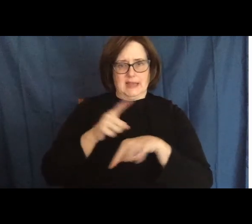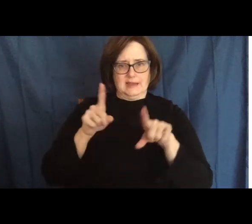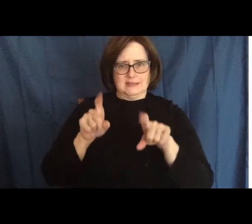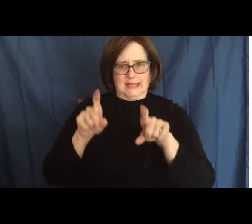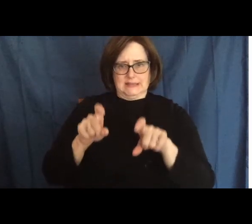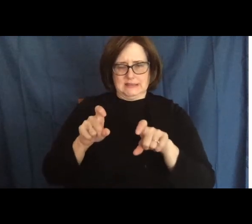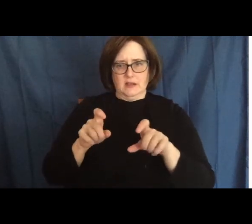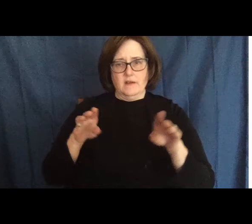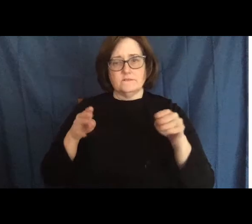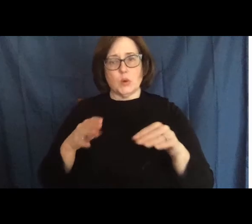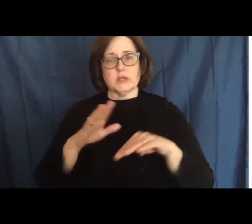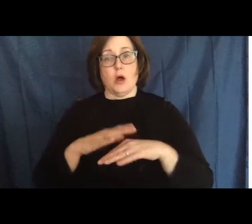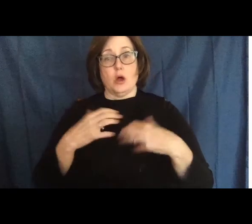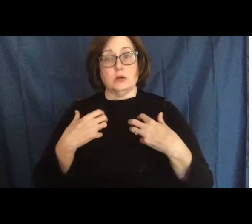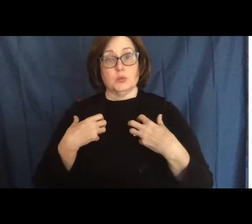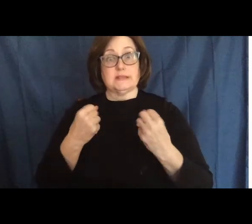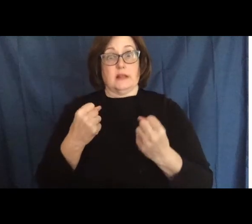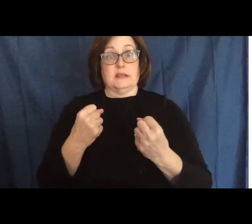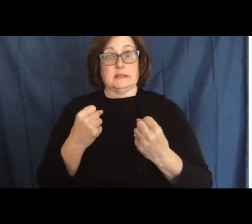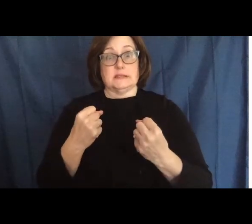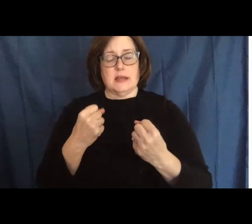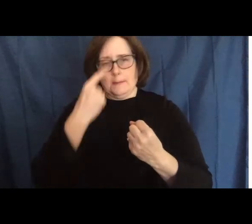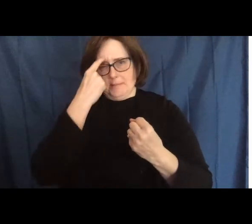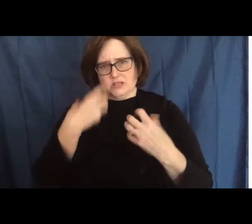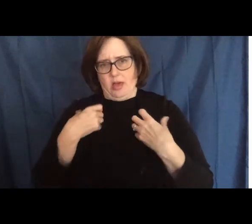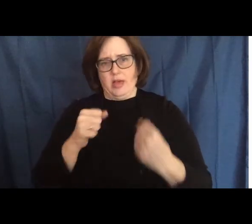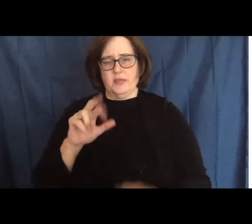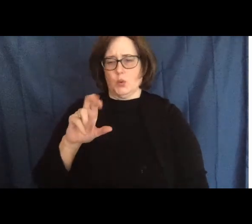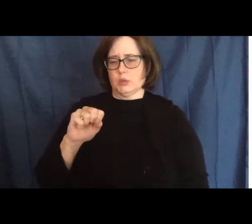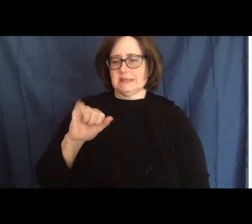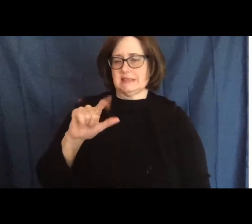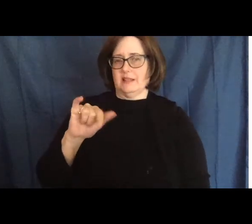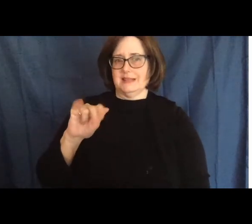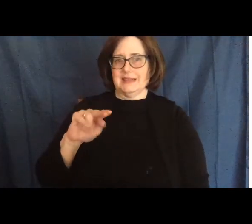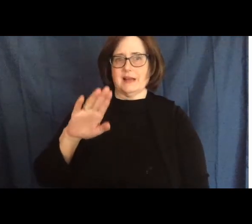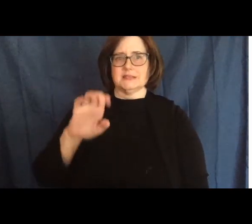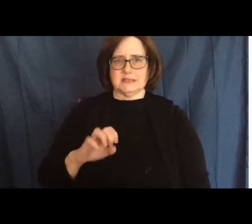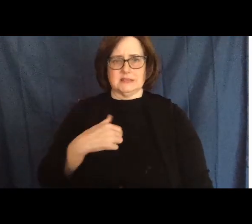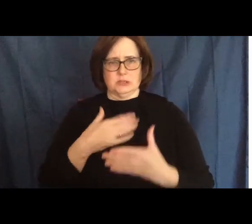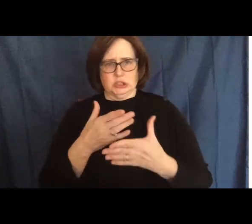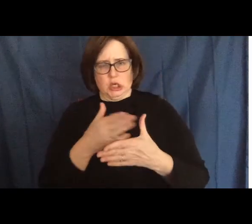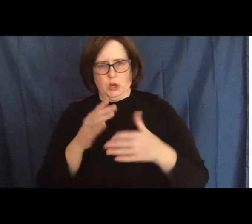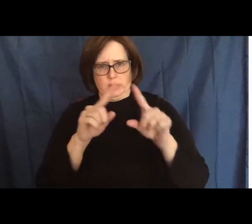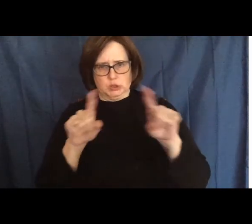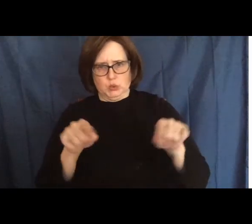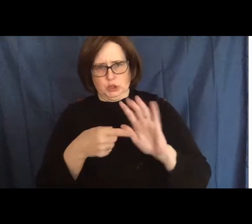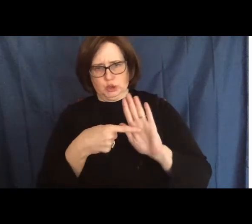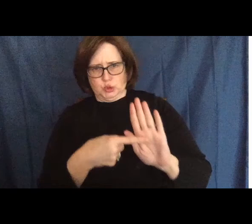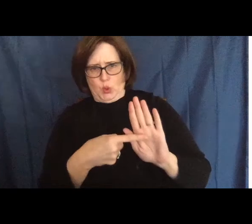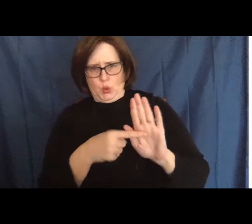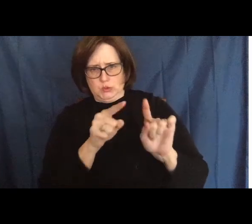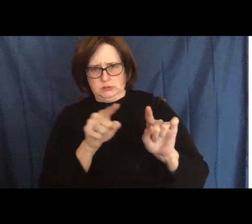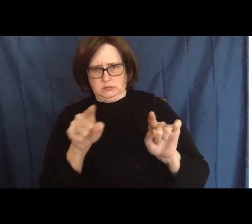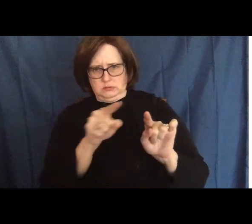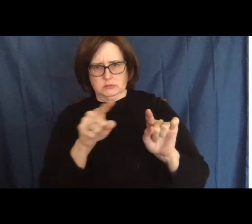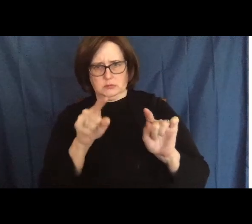mental health. If Alisa is sharing the screen now, you could see some of the a photo from that moment where we reached